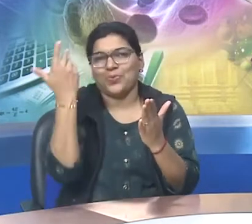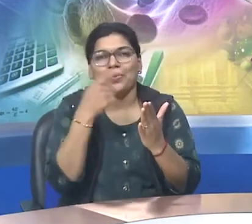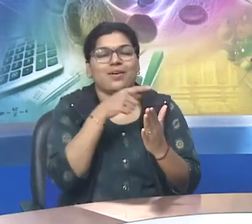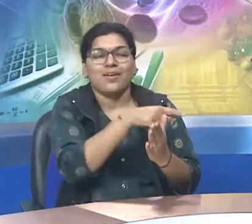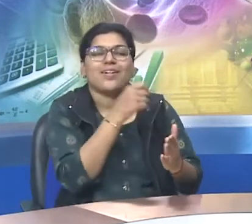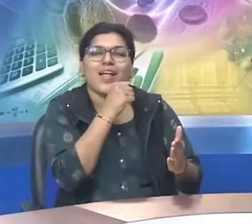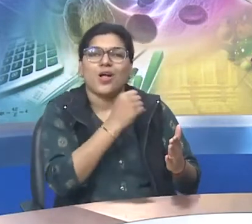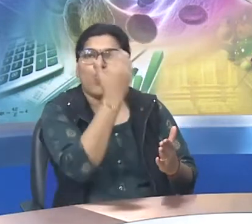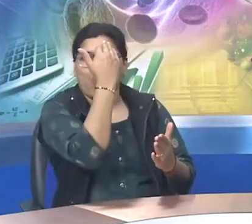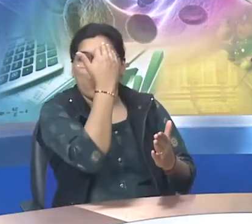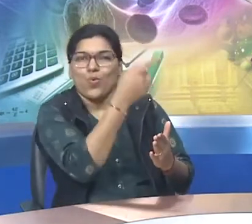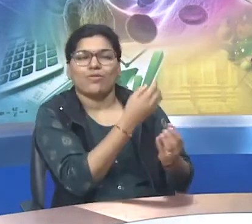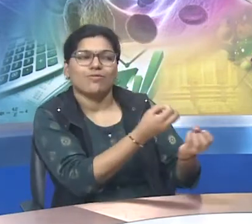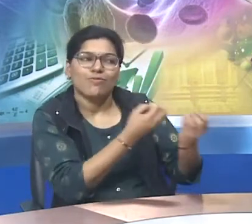her days, and